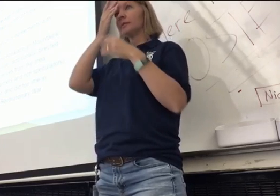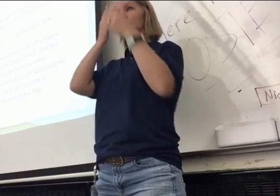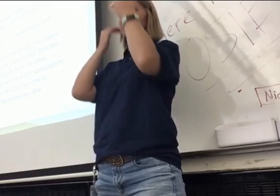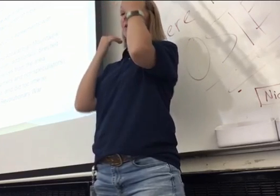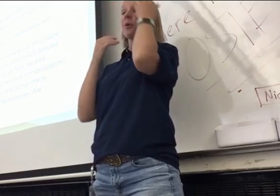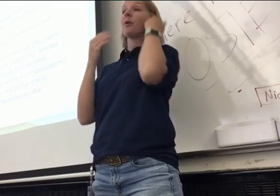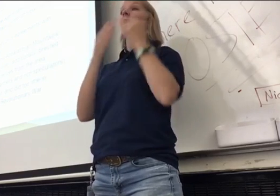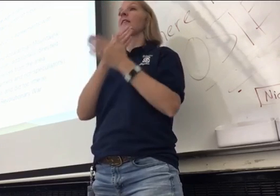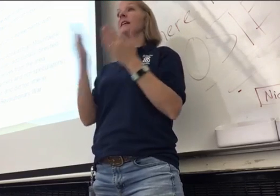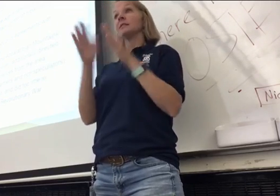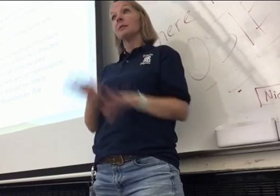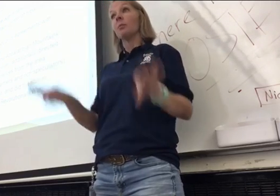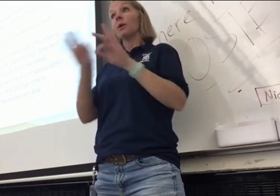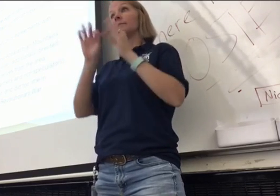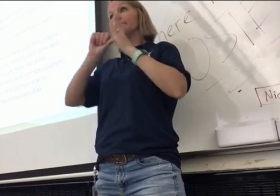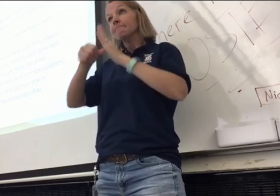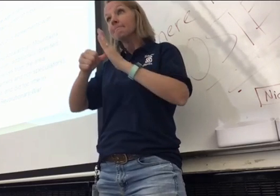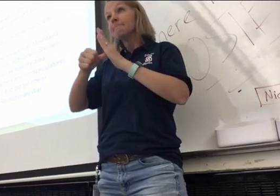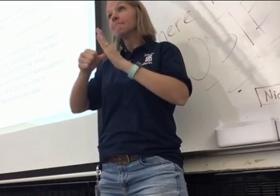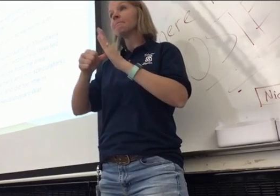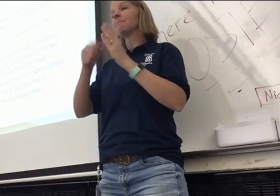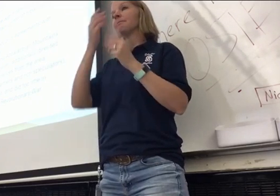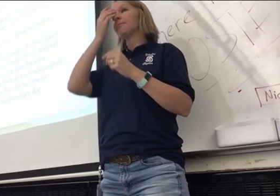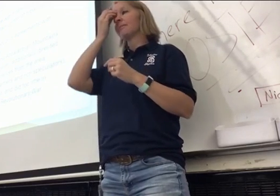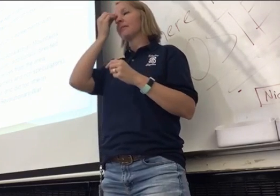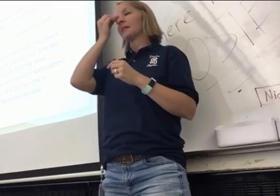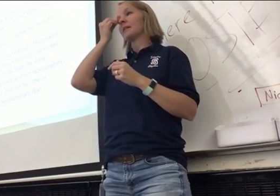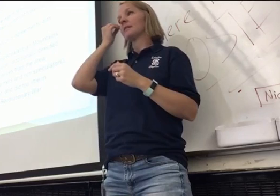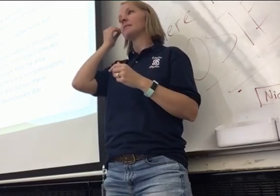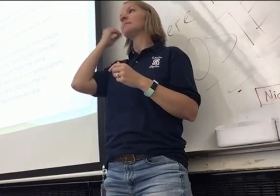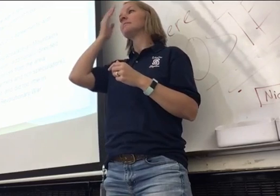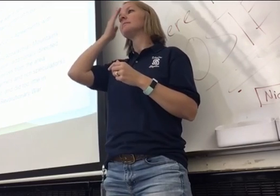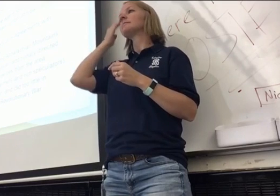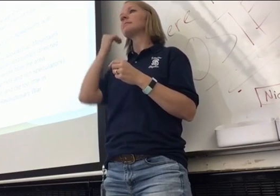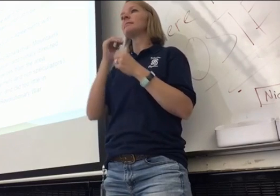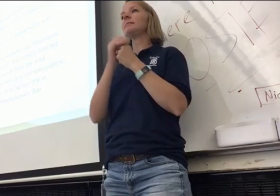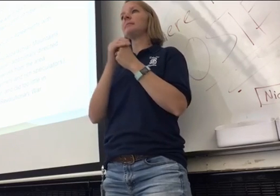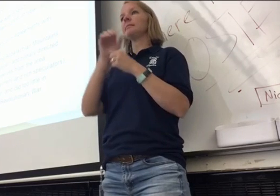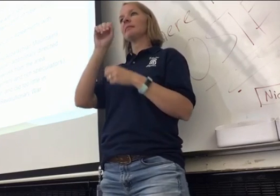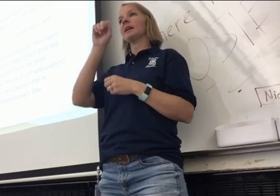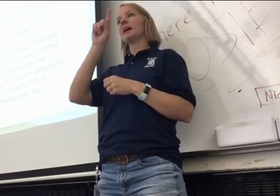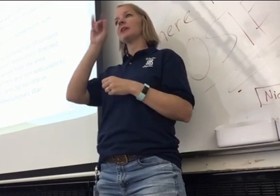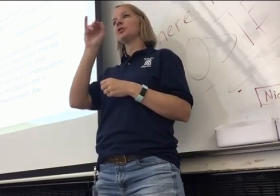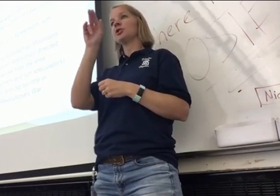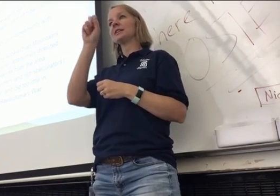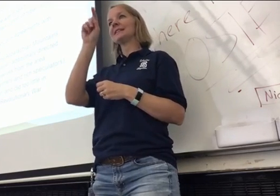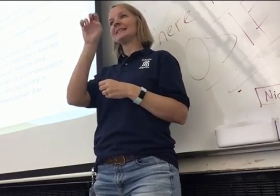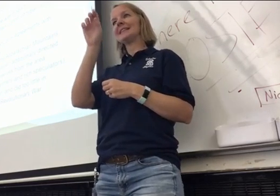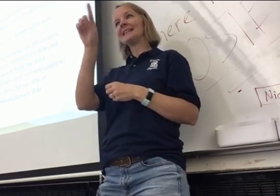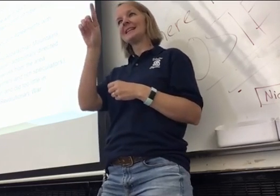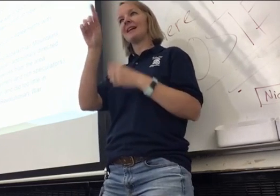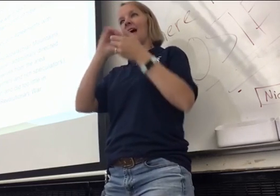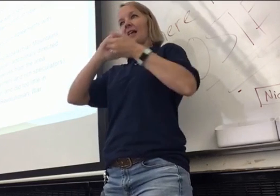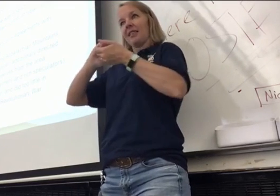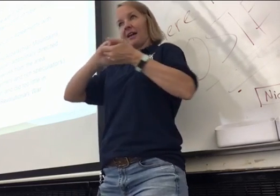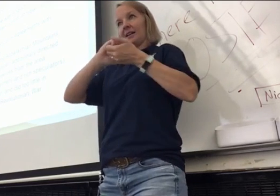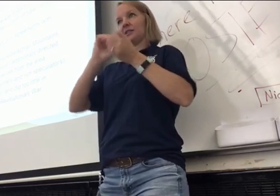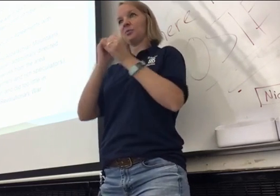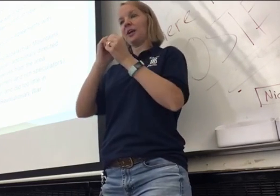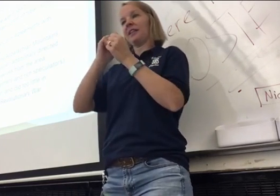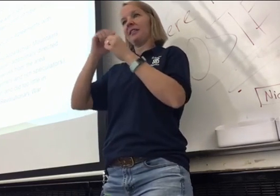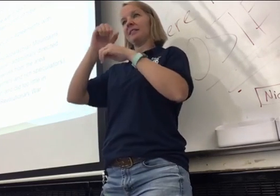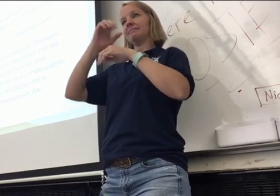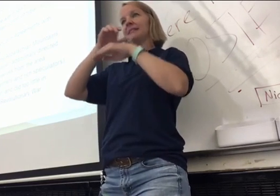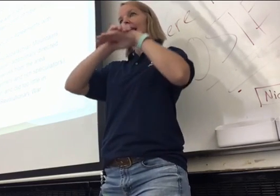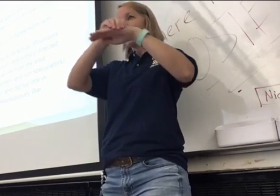here. You're going to do adjusted alliance with England. So the native tribes are going